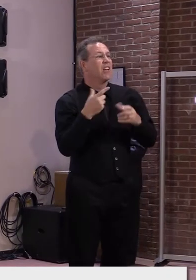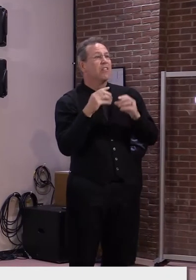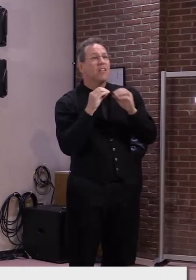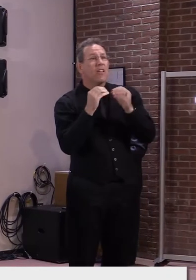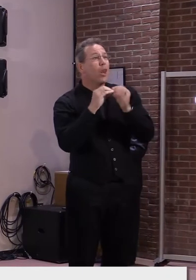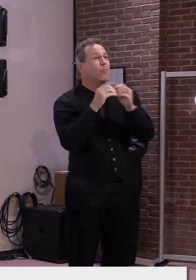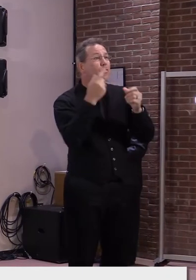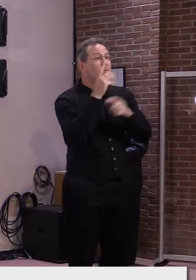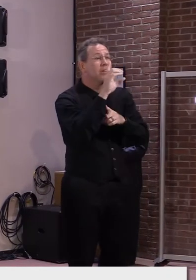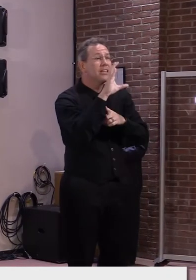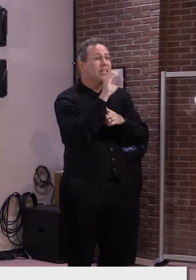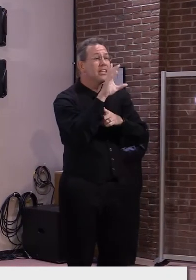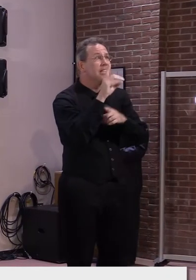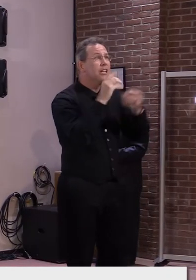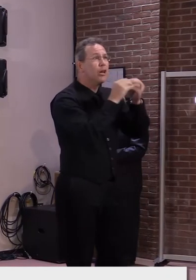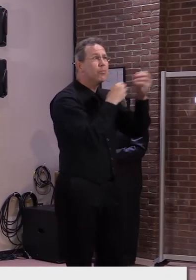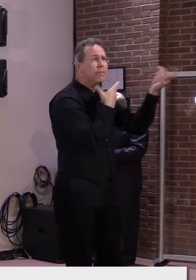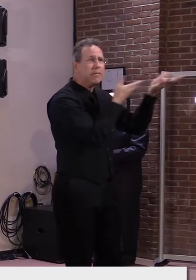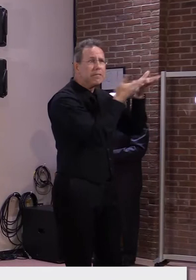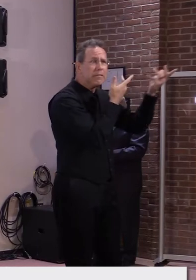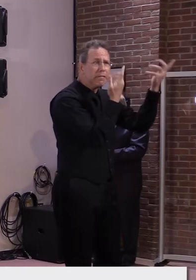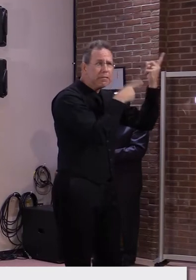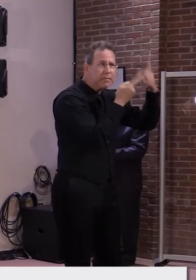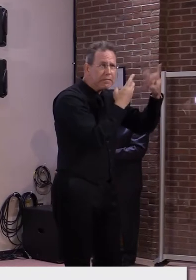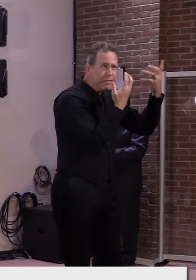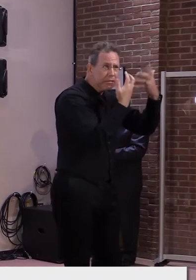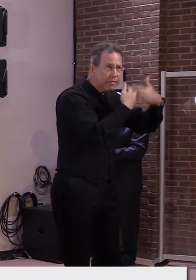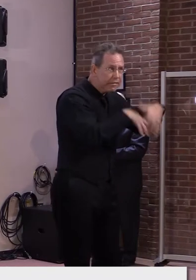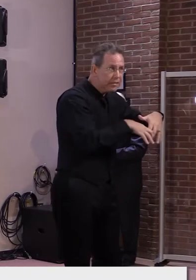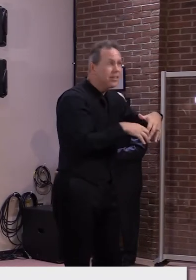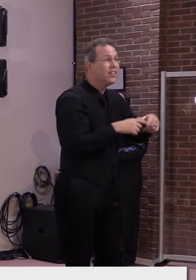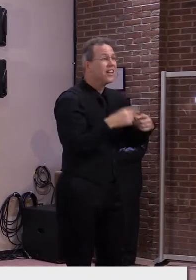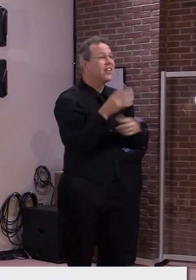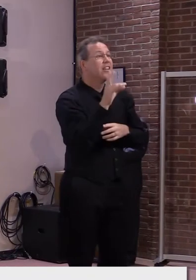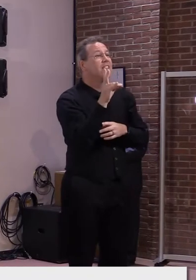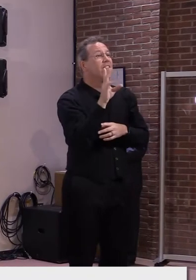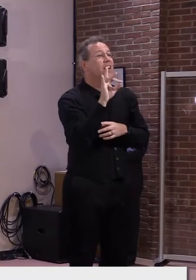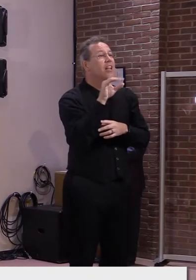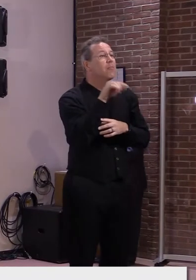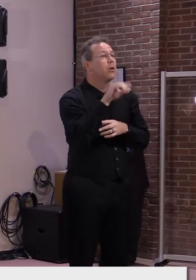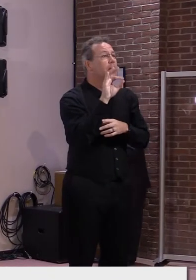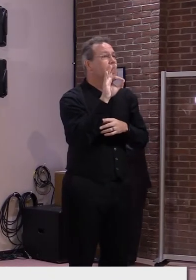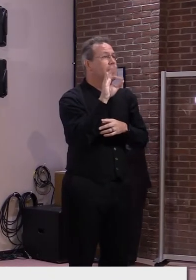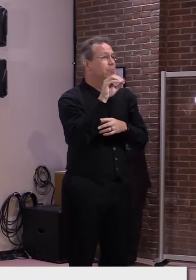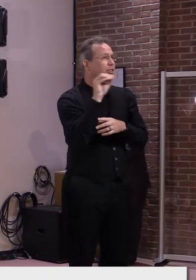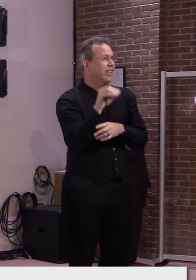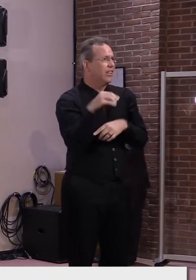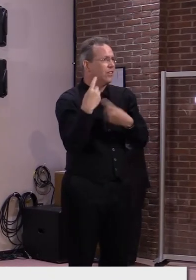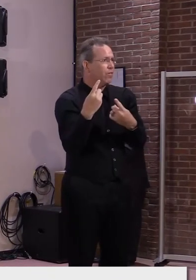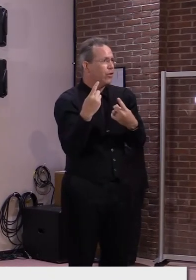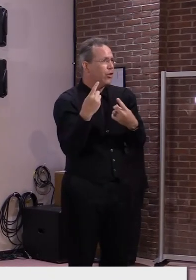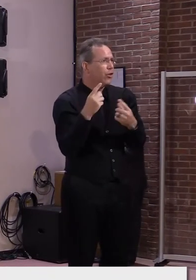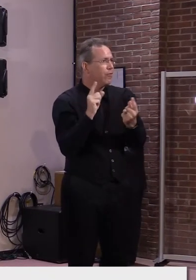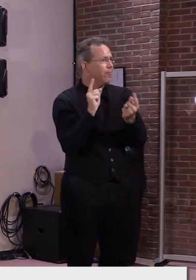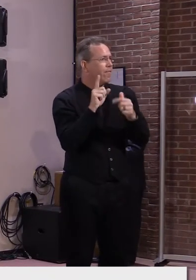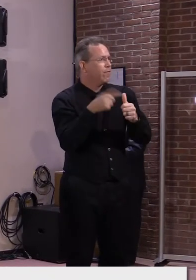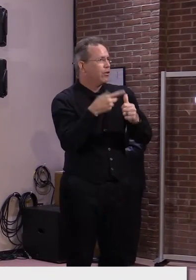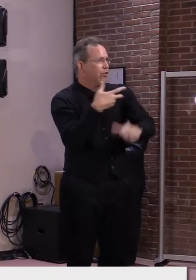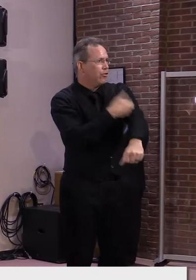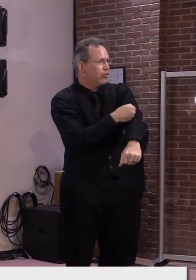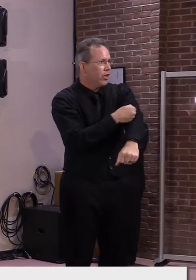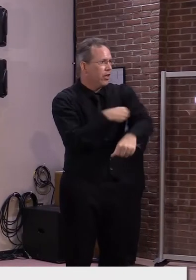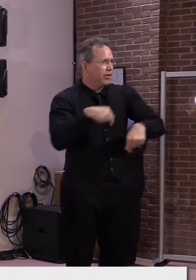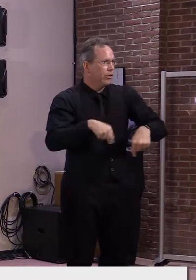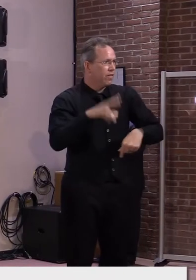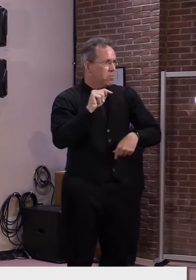about 78% of eligible Vermonters with at least one dose. Just 11,346 to go before